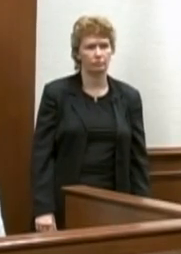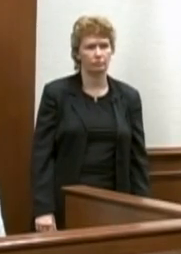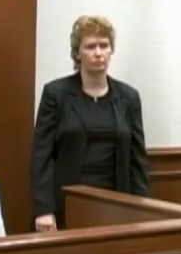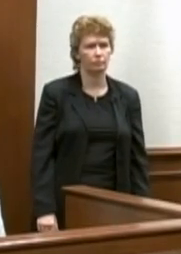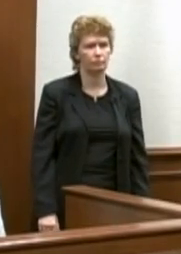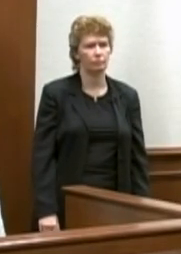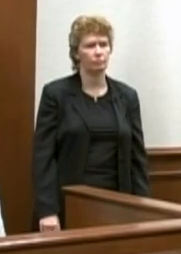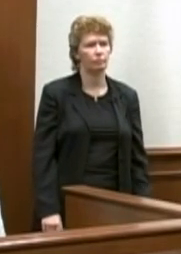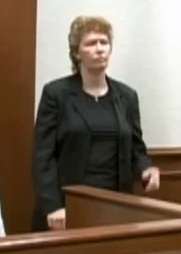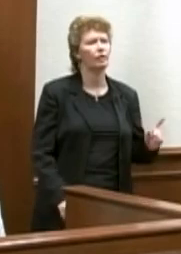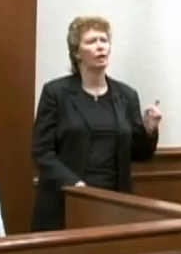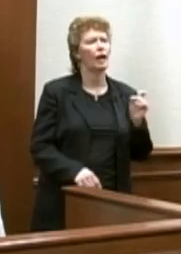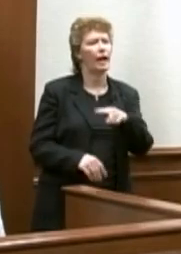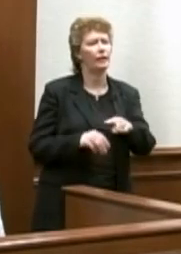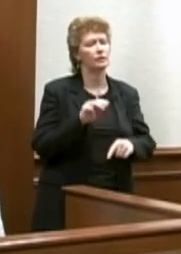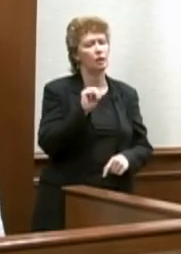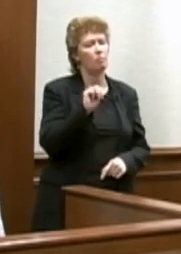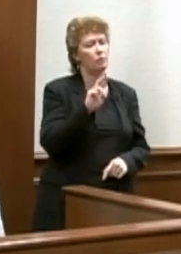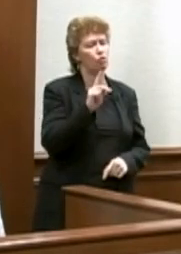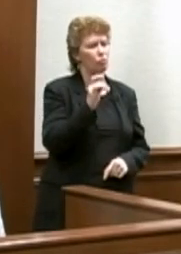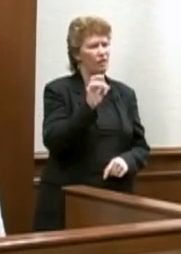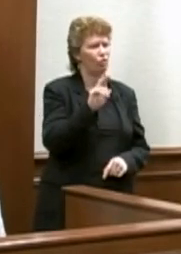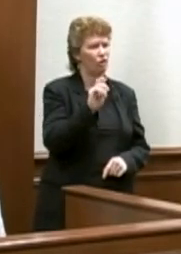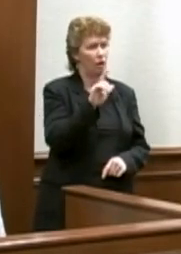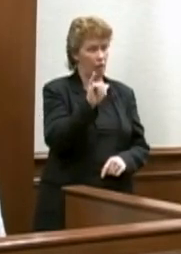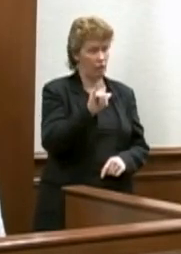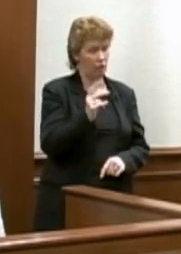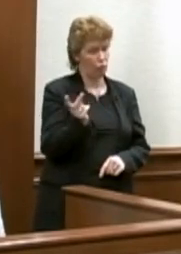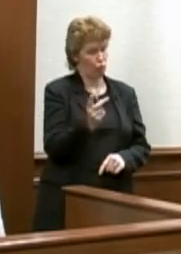Were you friends with Mr. Baker?